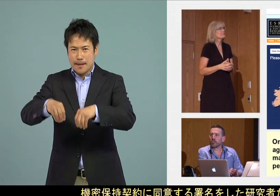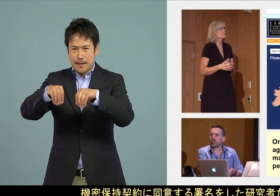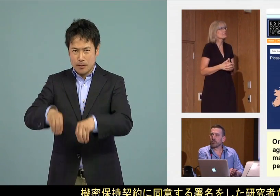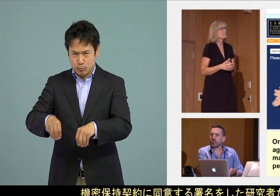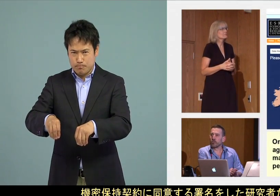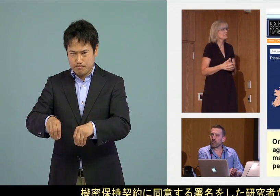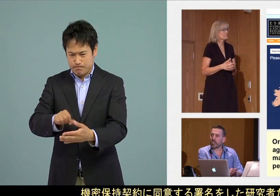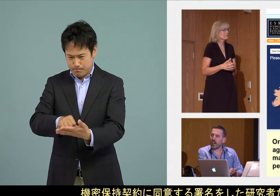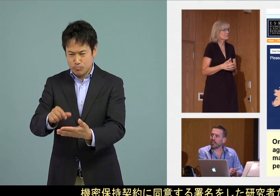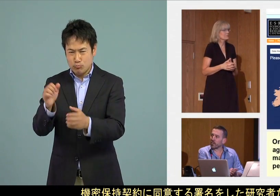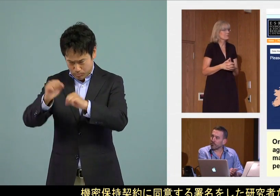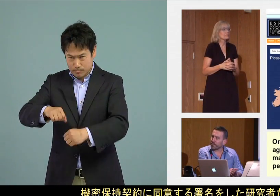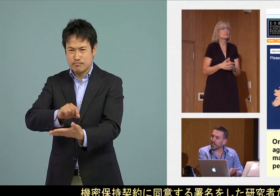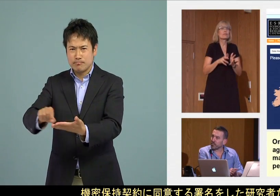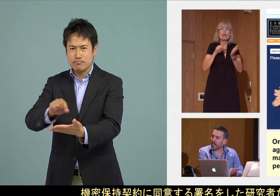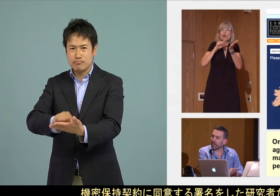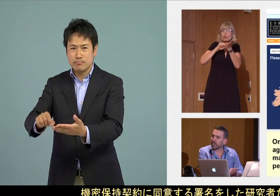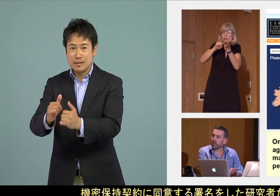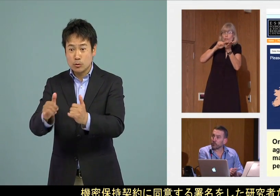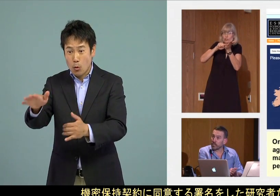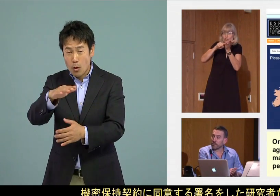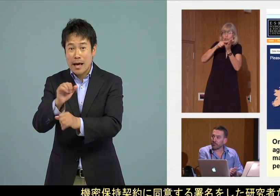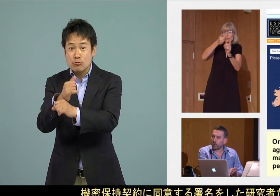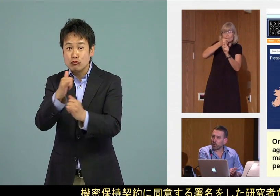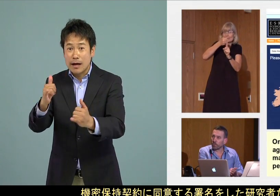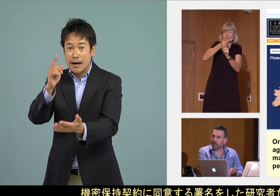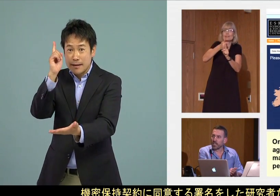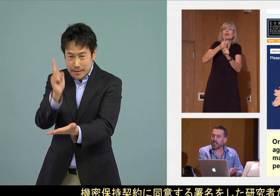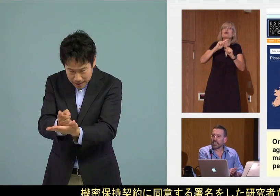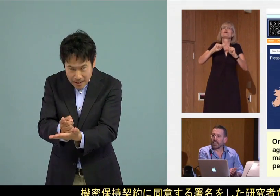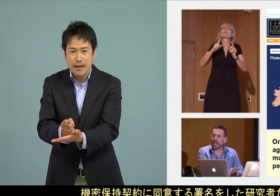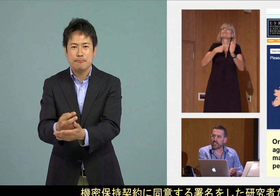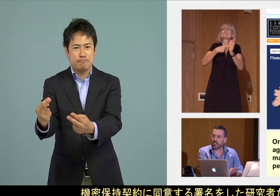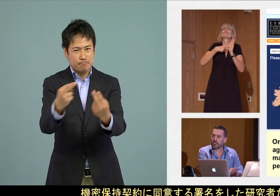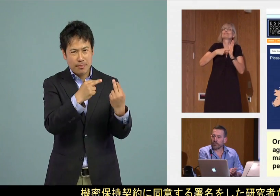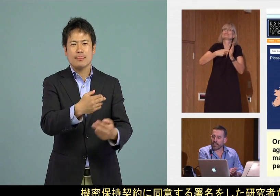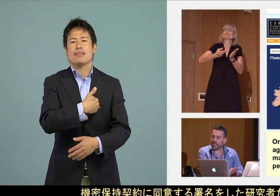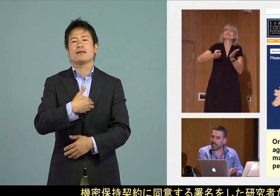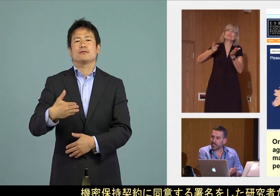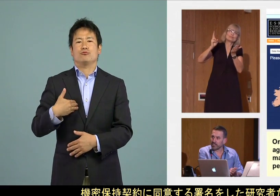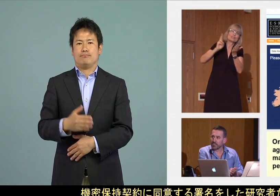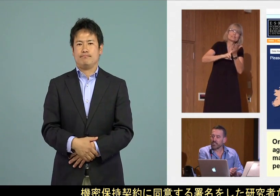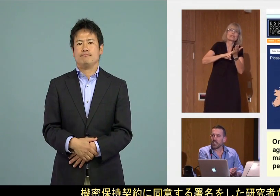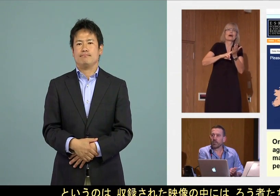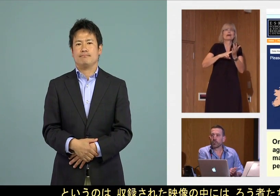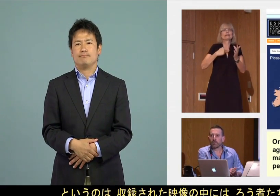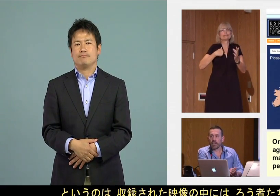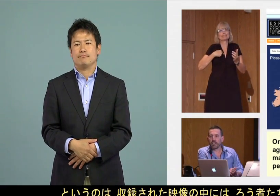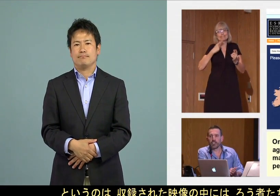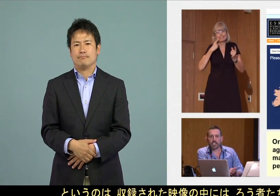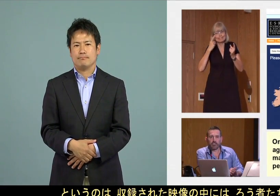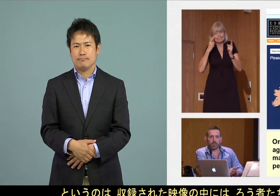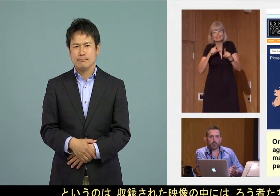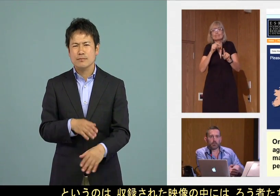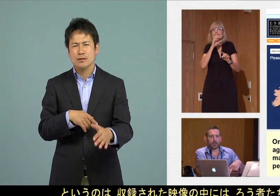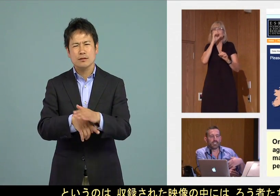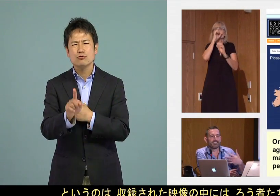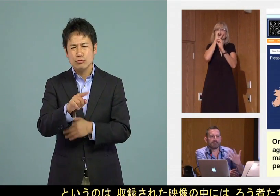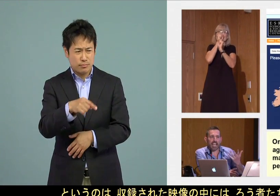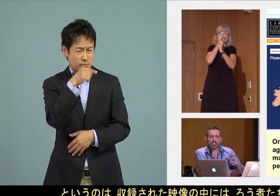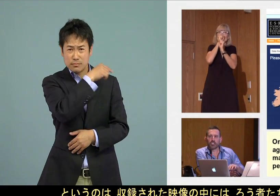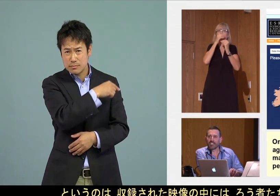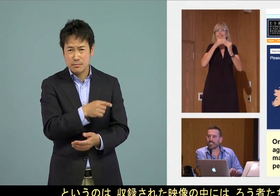Only researchers who sign a confidentiality agreement form get access to that data, because many of the deaf